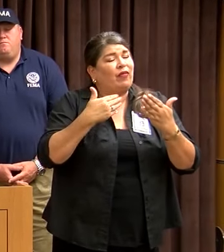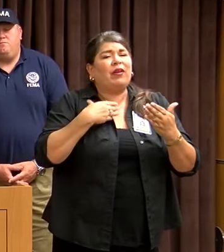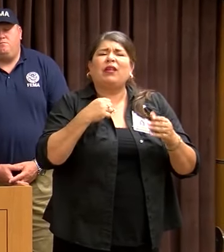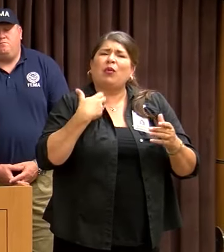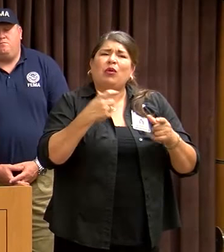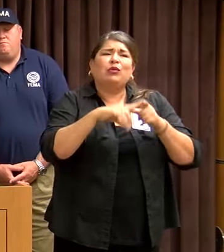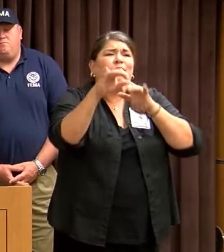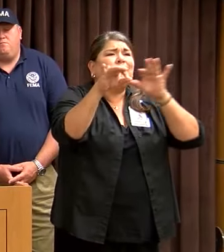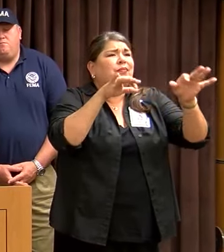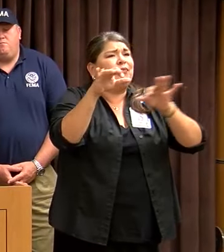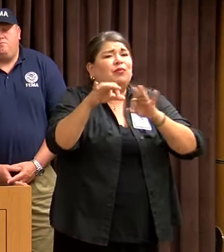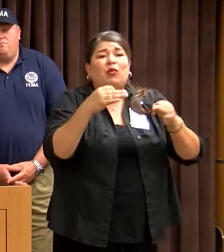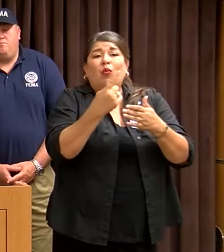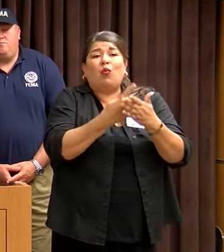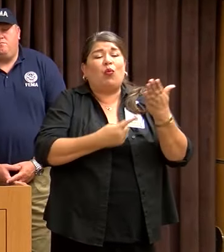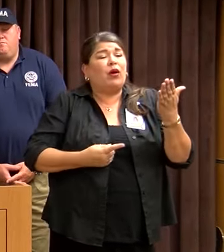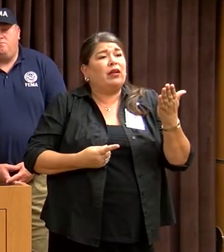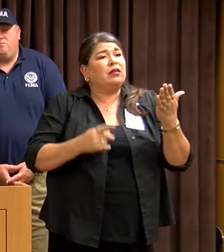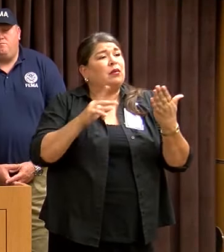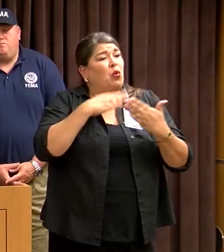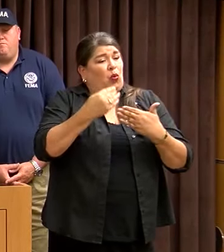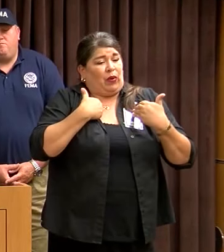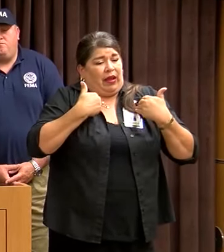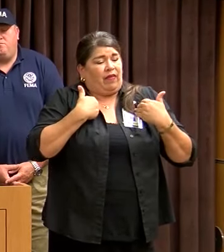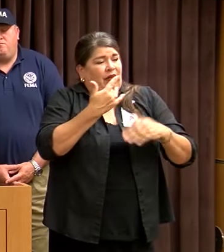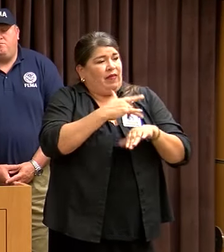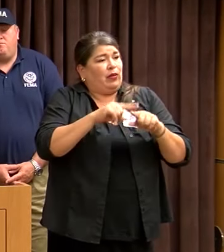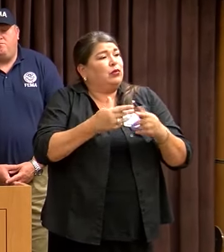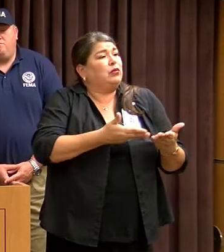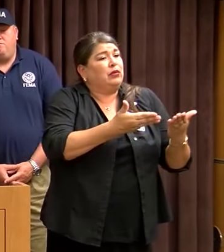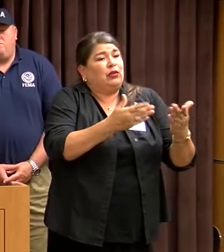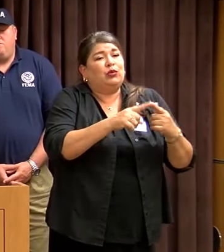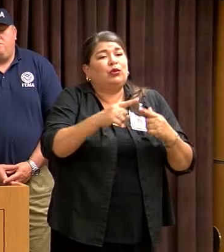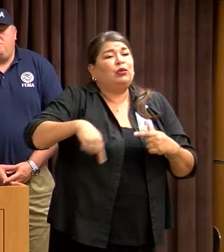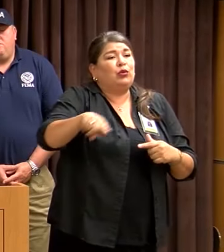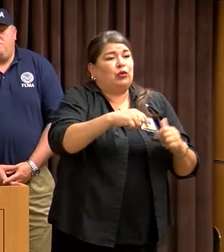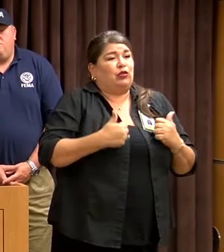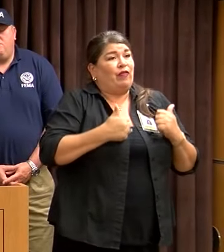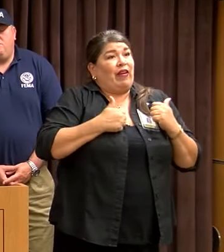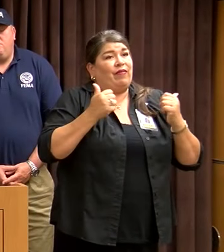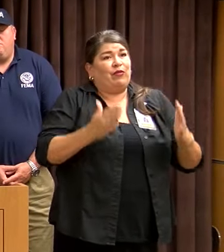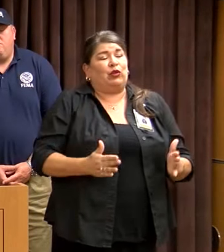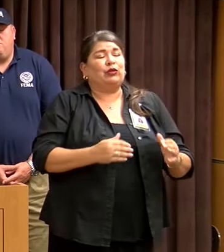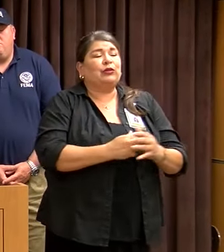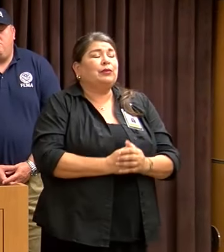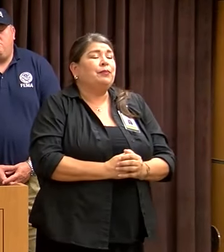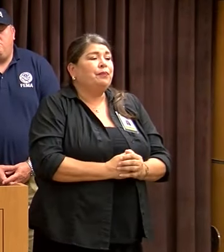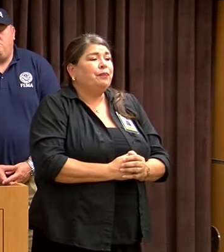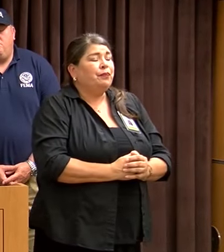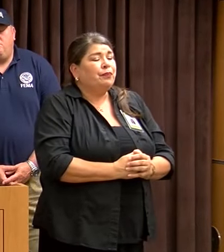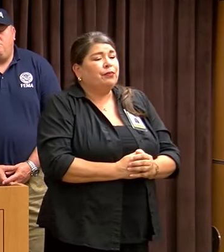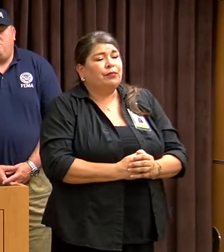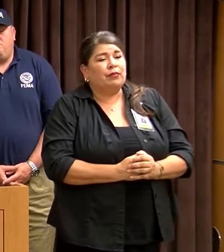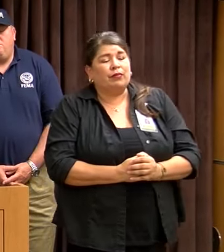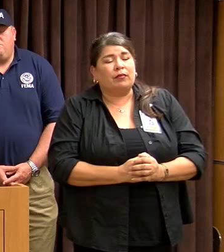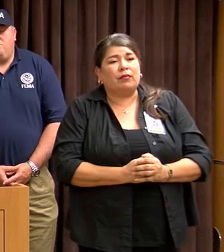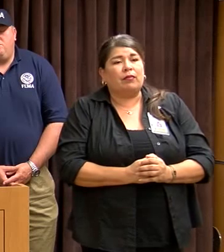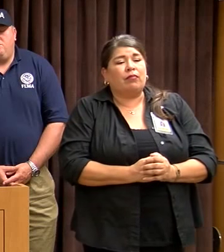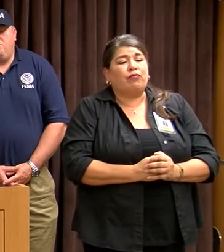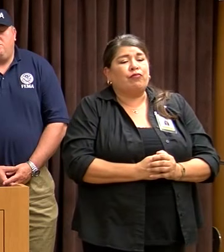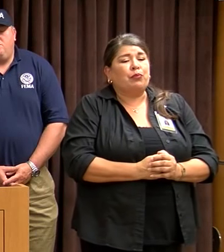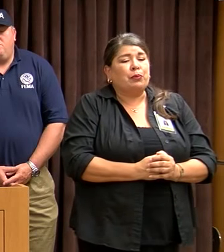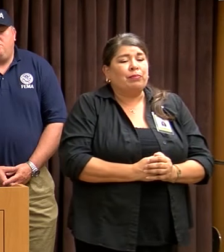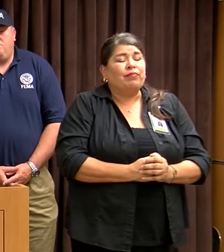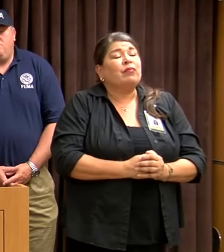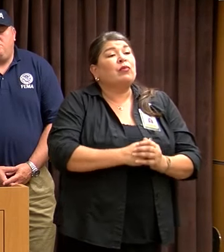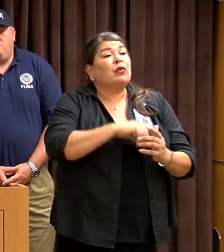that we're going to be able to extend to the survivors of this event. One of the things that, you know, as this fire began and